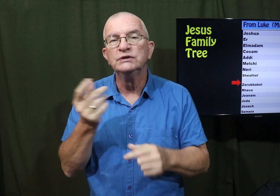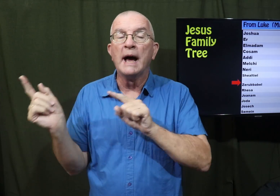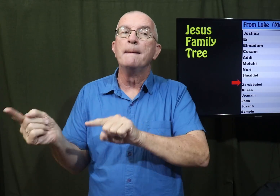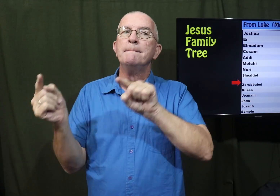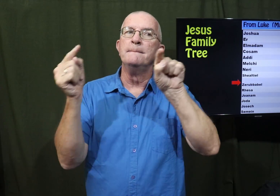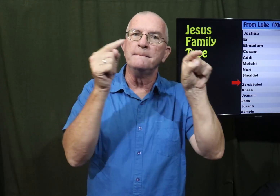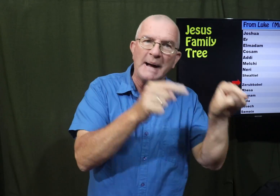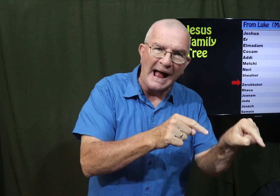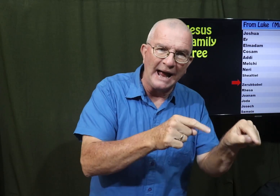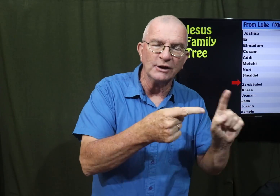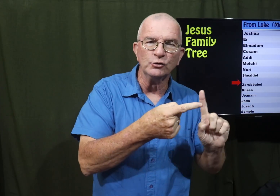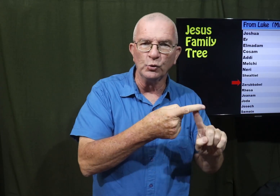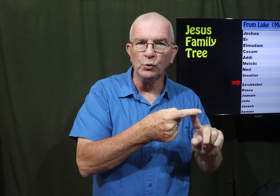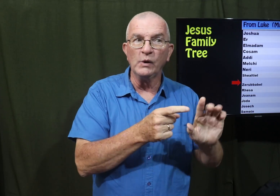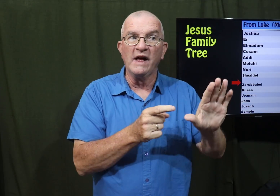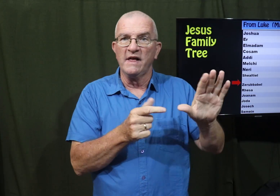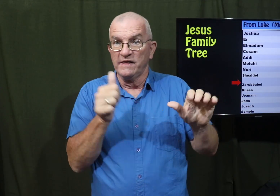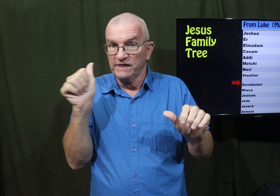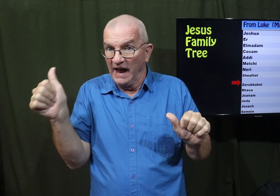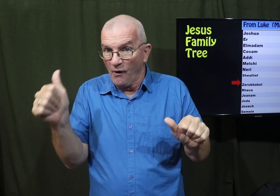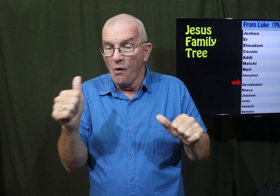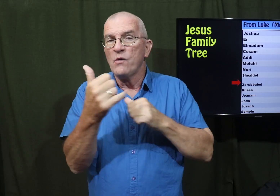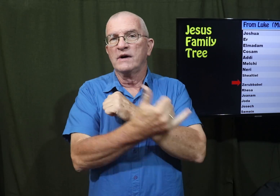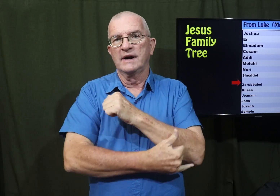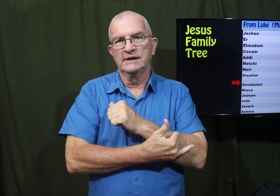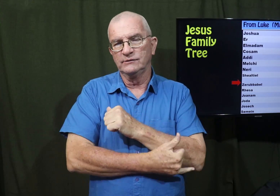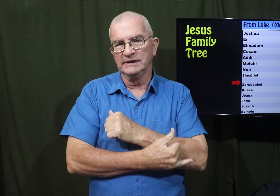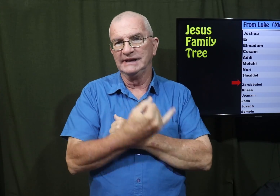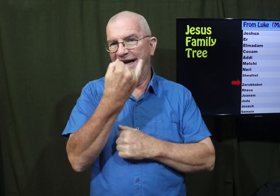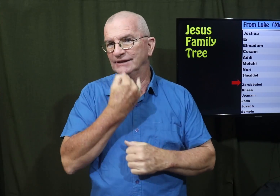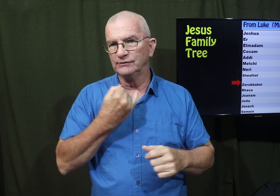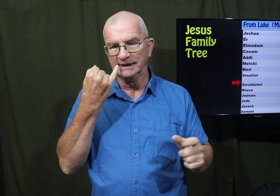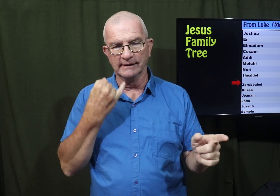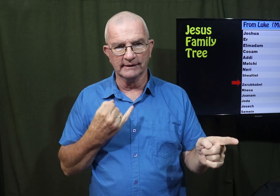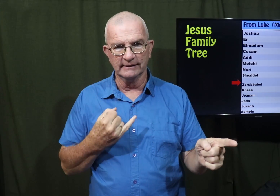and he led the people back to their own country Israel.